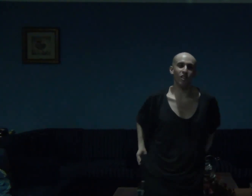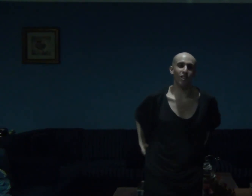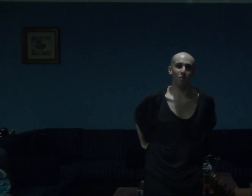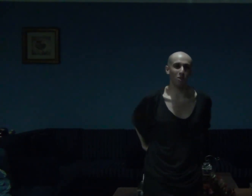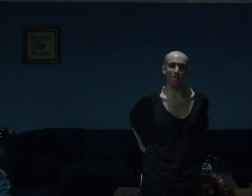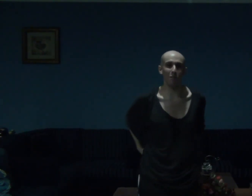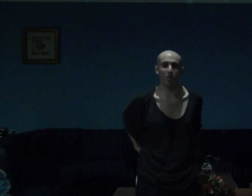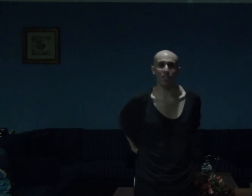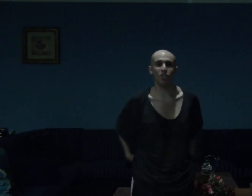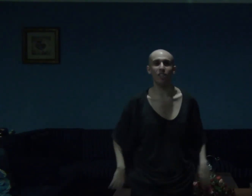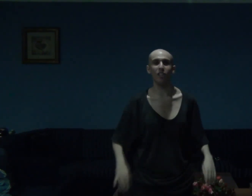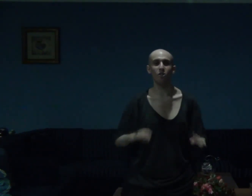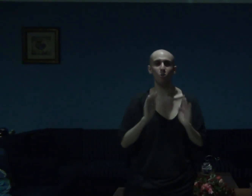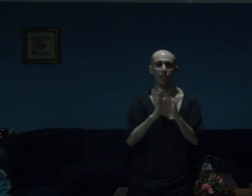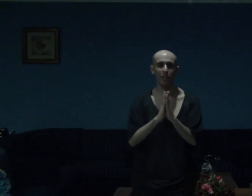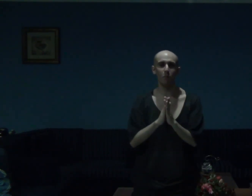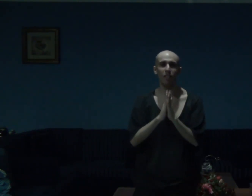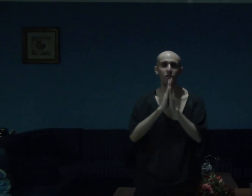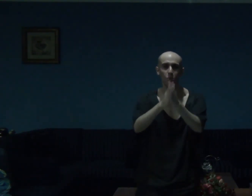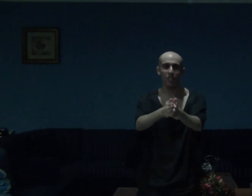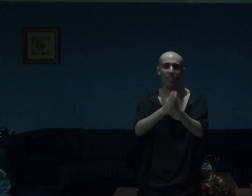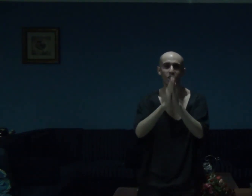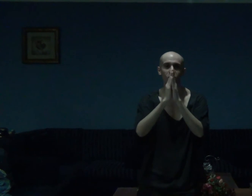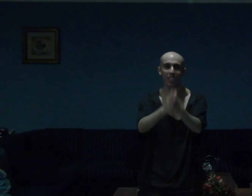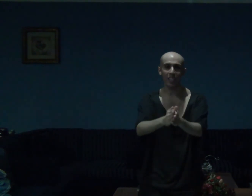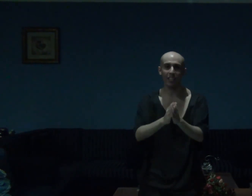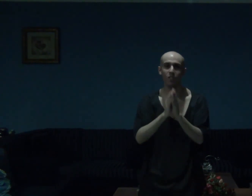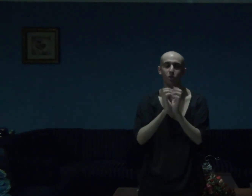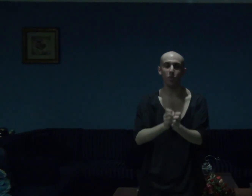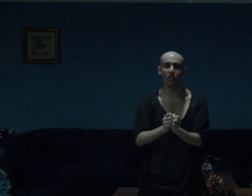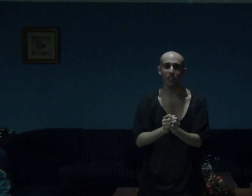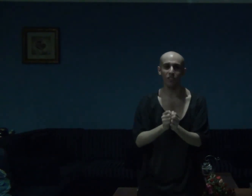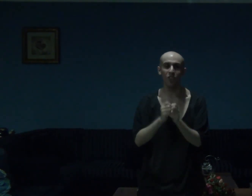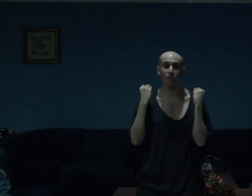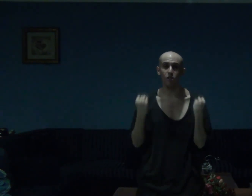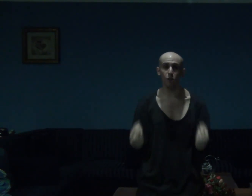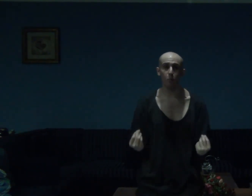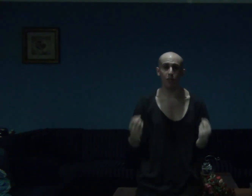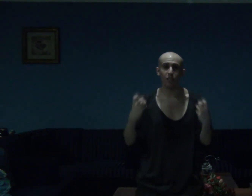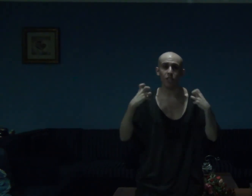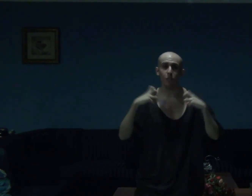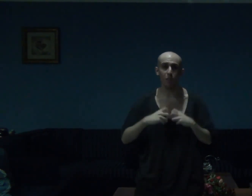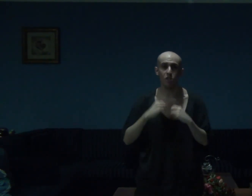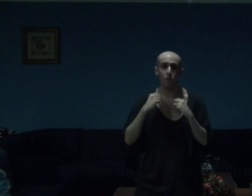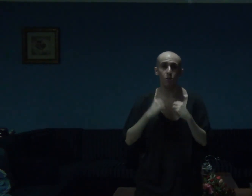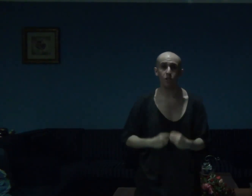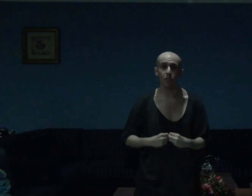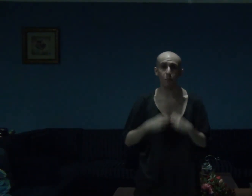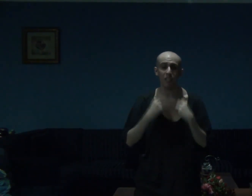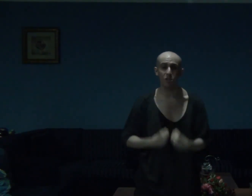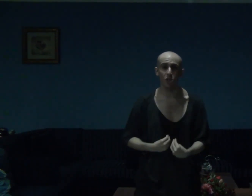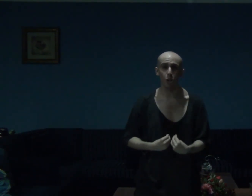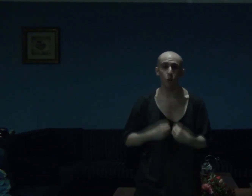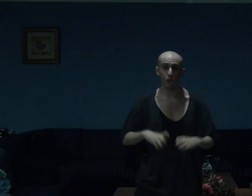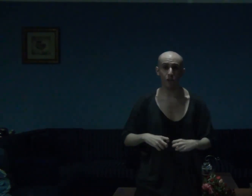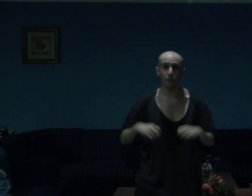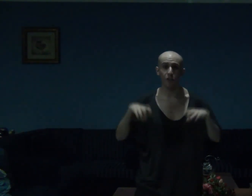volume so much, and I do recommend you guys and gals read it. It's so bloody, but so deep and so thoughtful